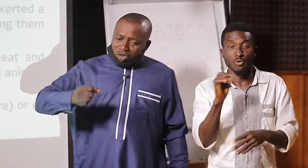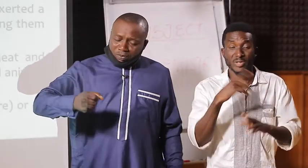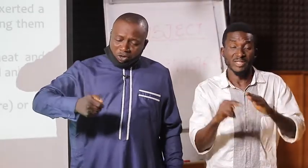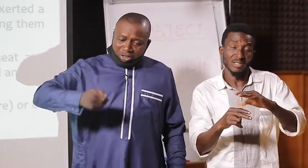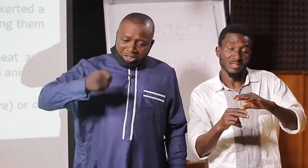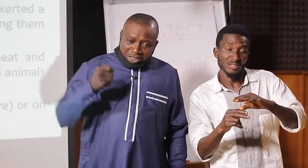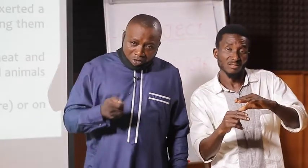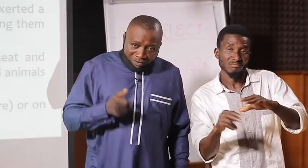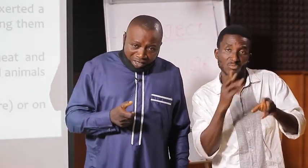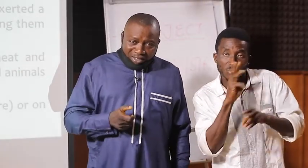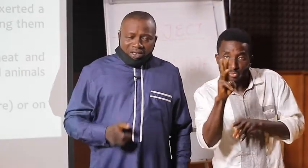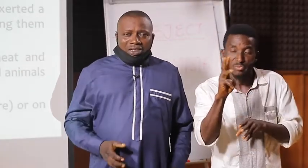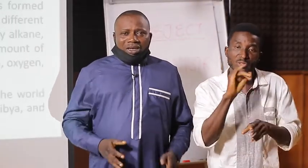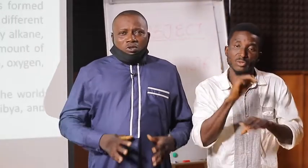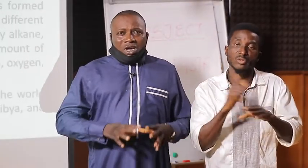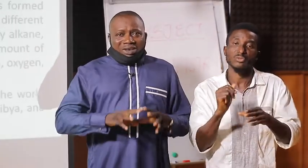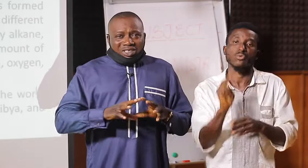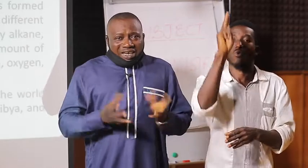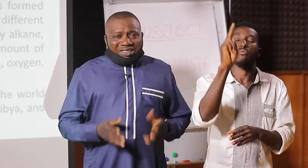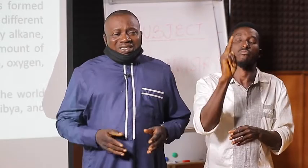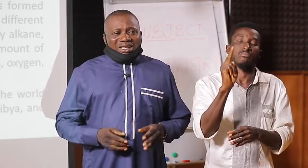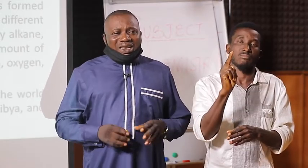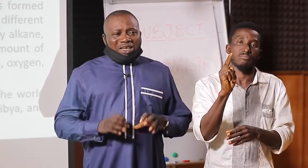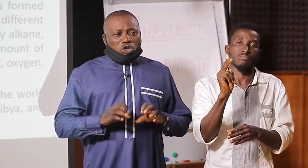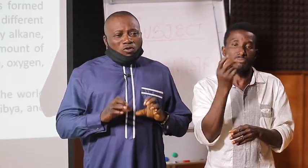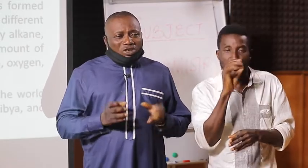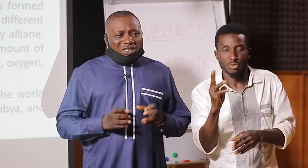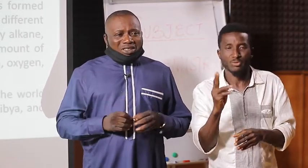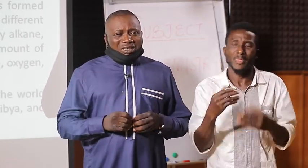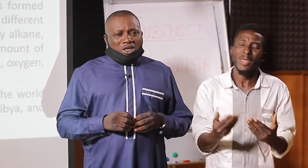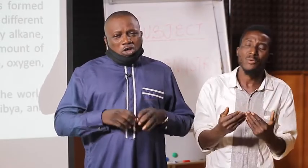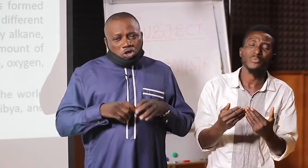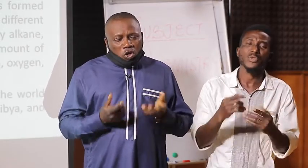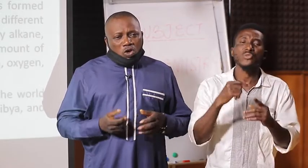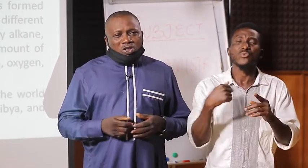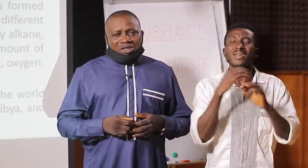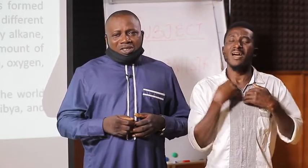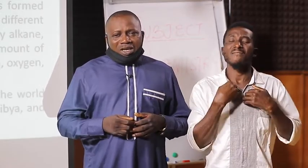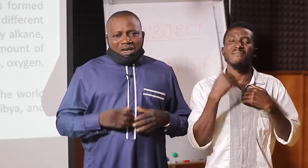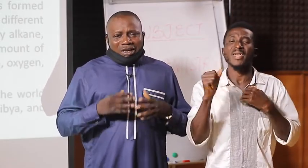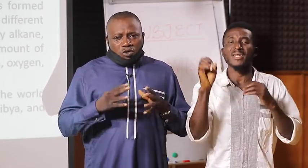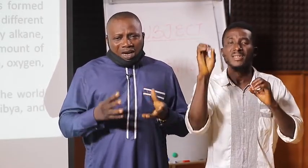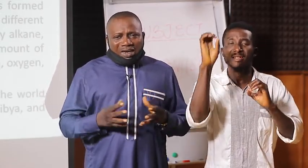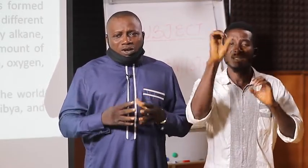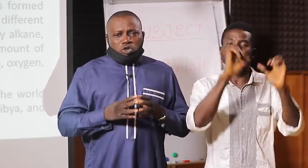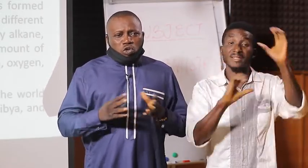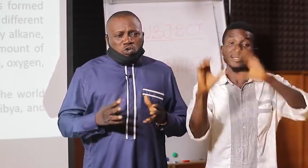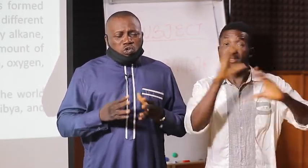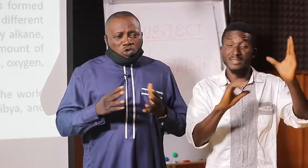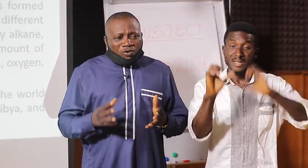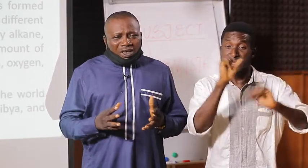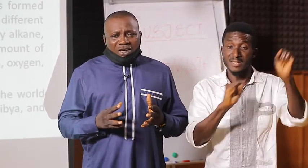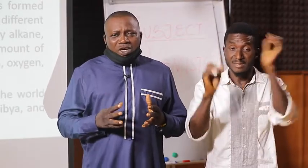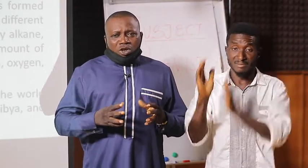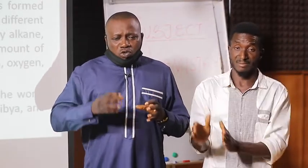this petroleum product is discovered, we have scientists like geophysics, geologists that will carry out